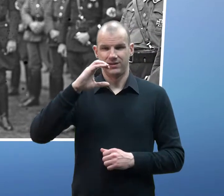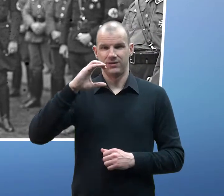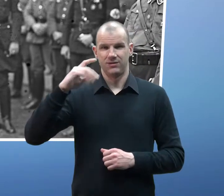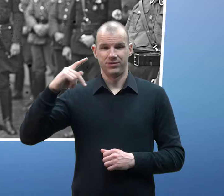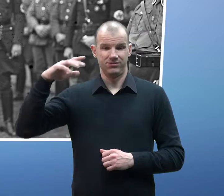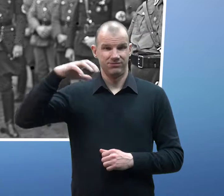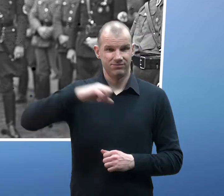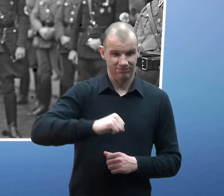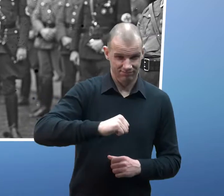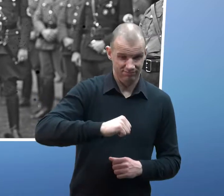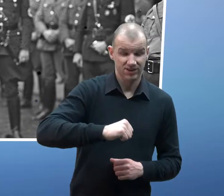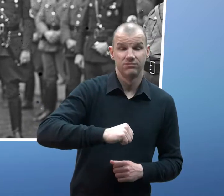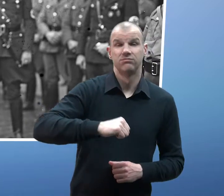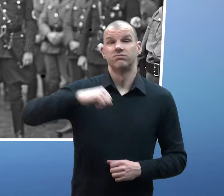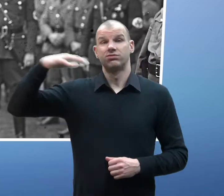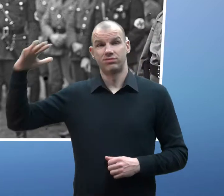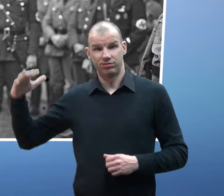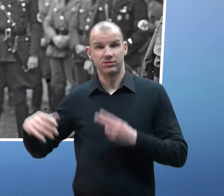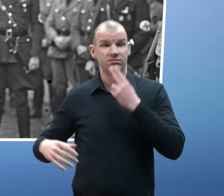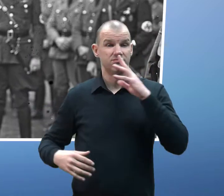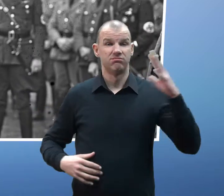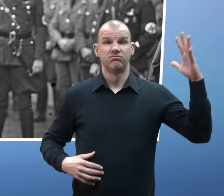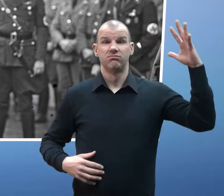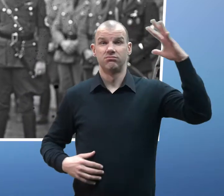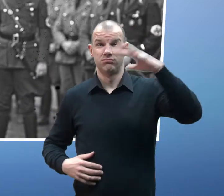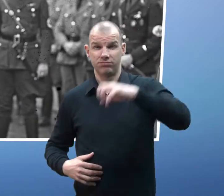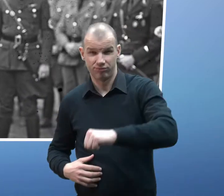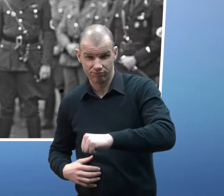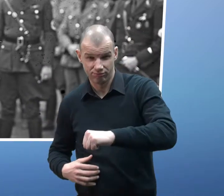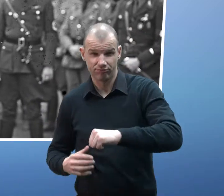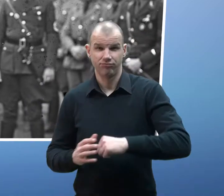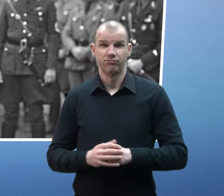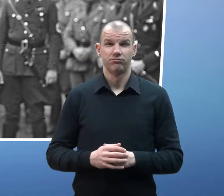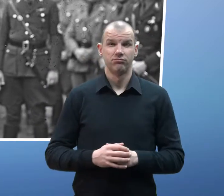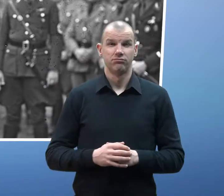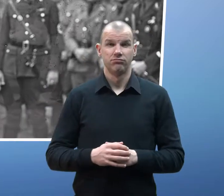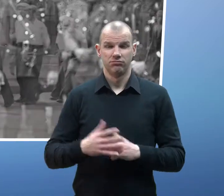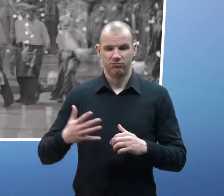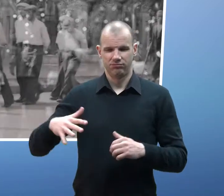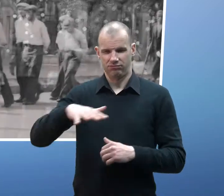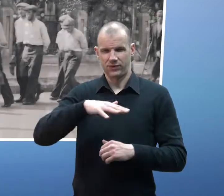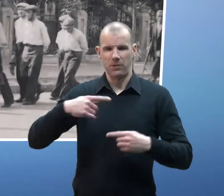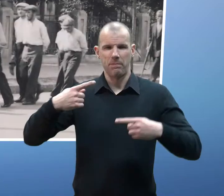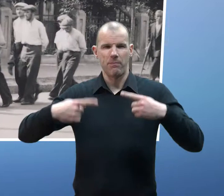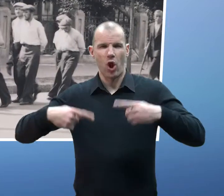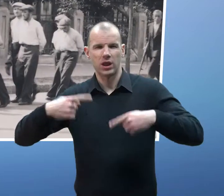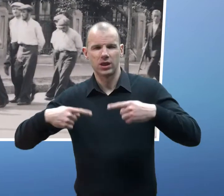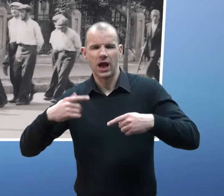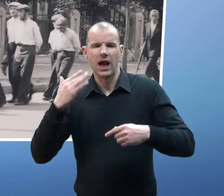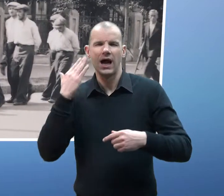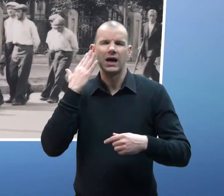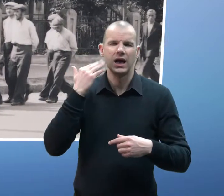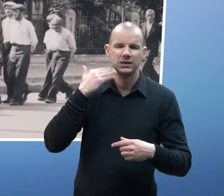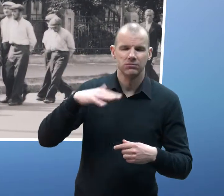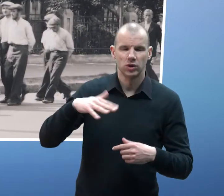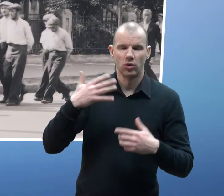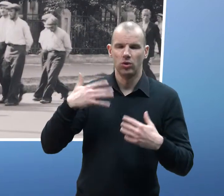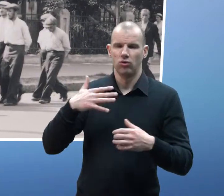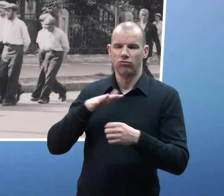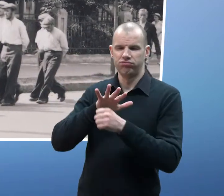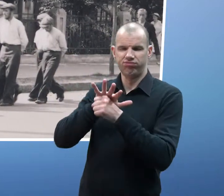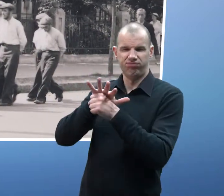In 1941, the Soviet occupants were changed by the Nazis, who grounded their policy on racial